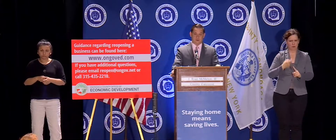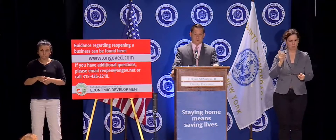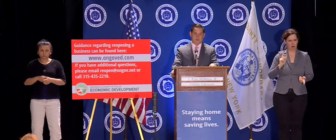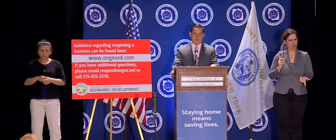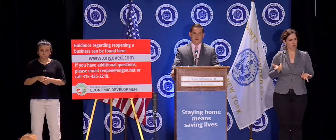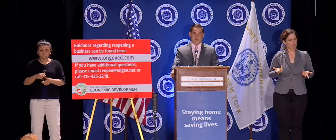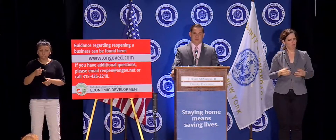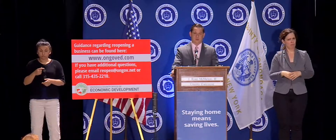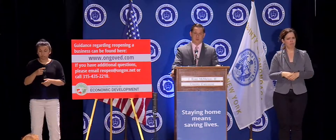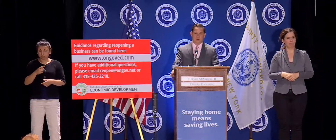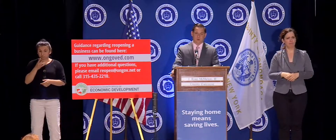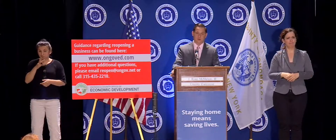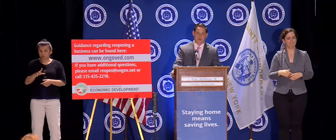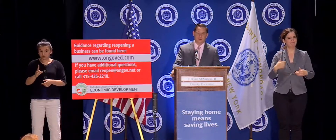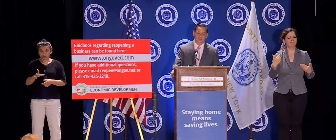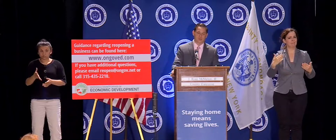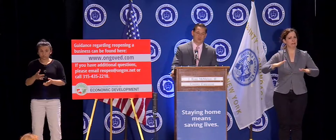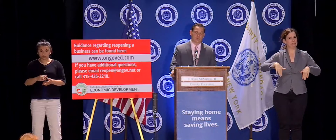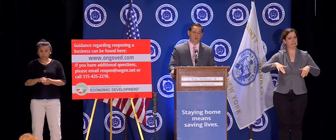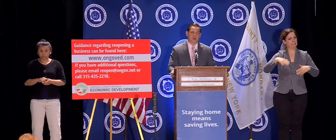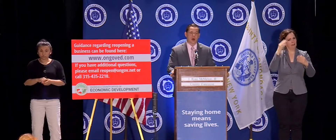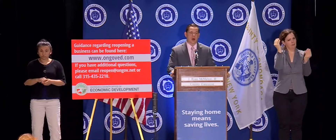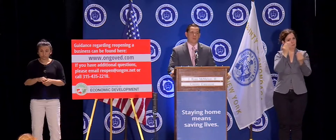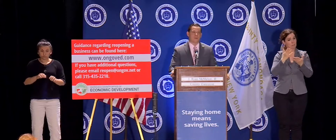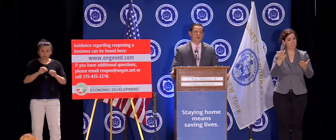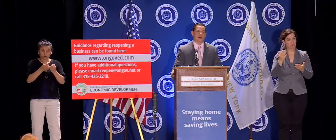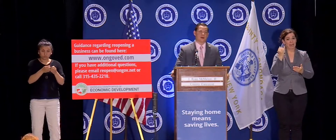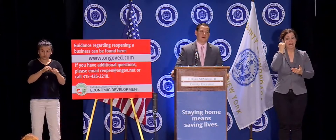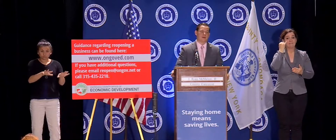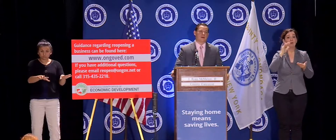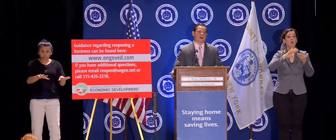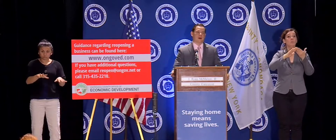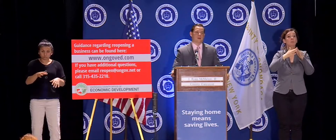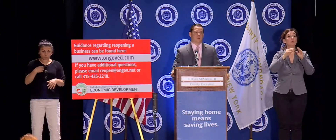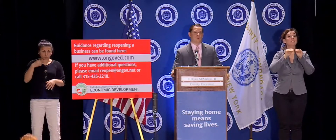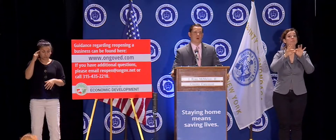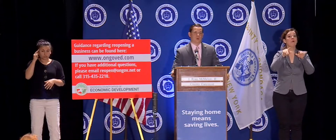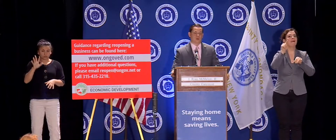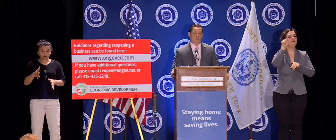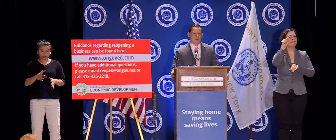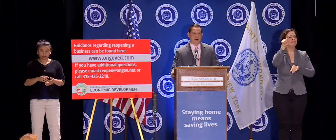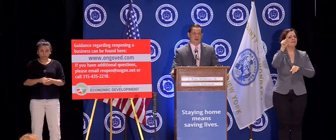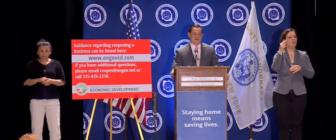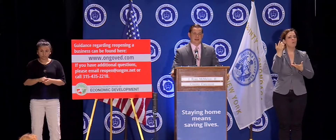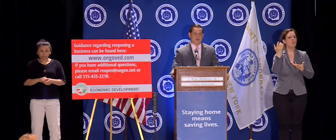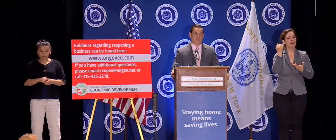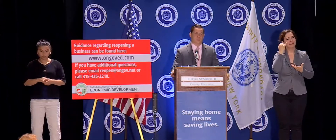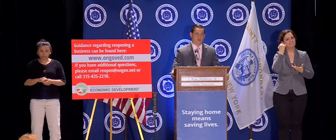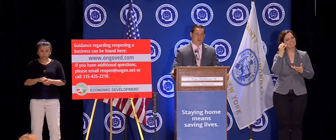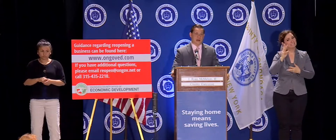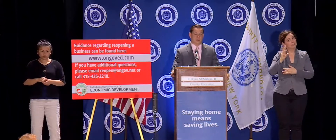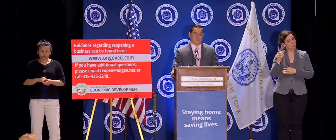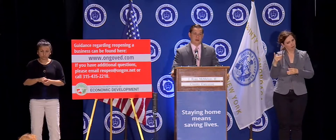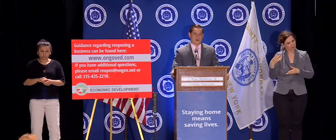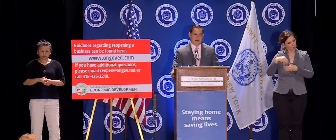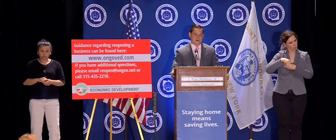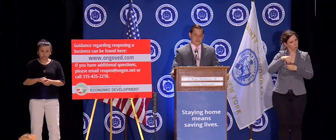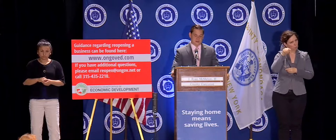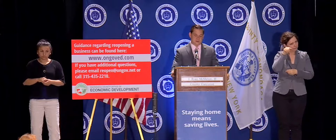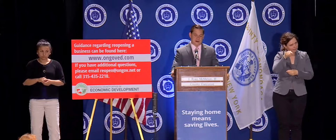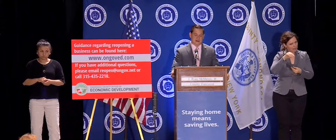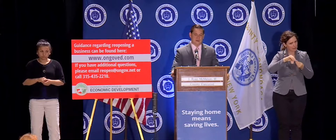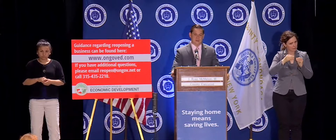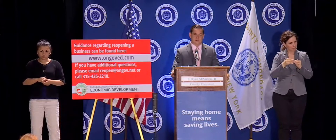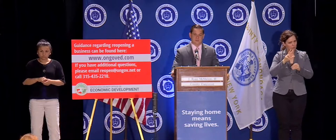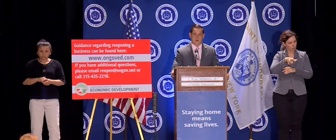if it's a community-driven issue. And what we do know, and I've asked Dr. Gupta to try to compile the data,